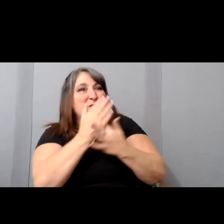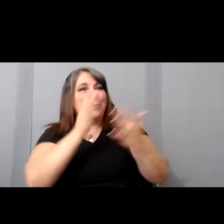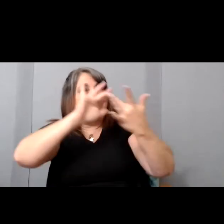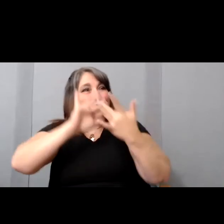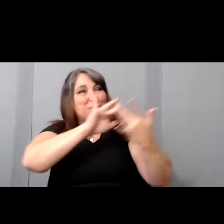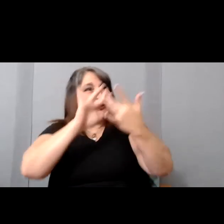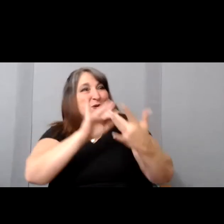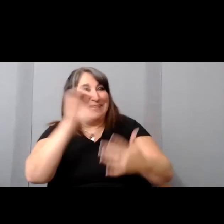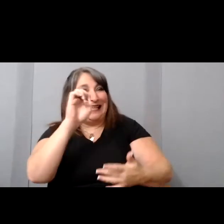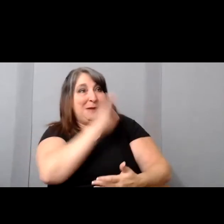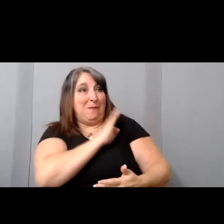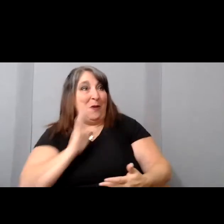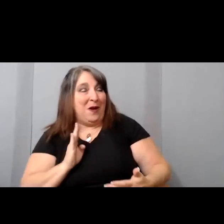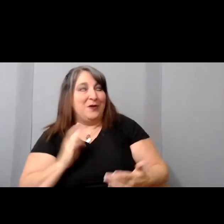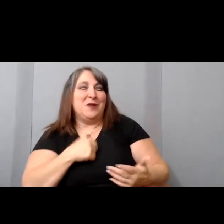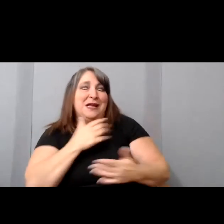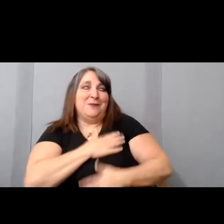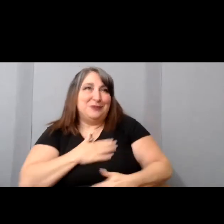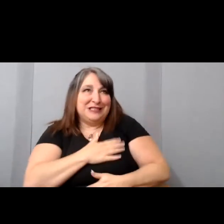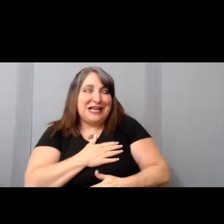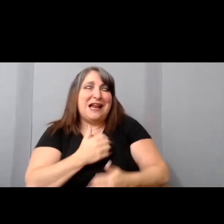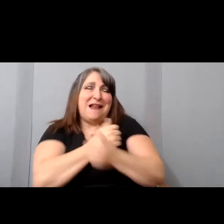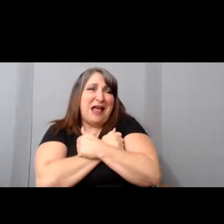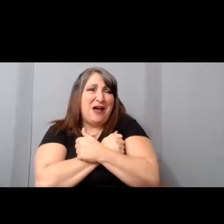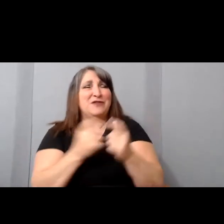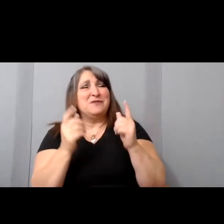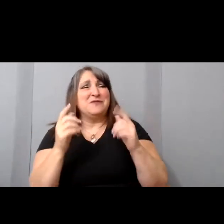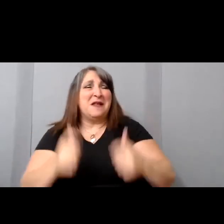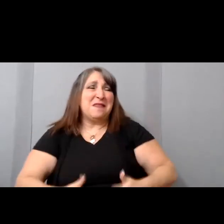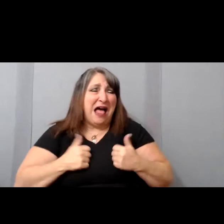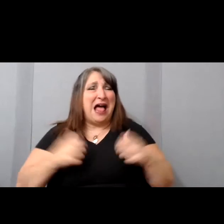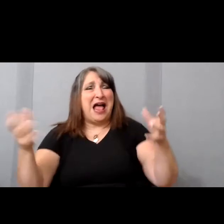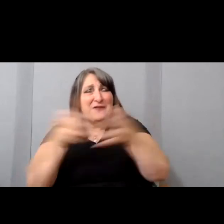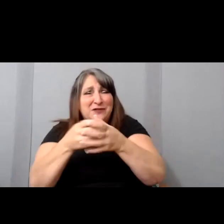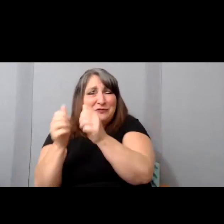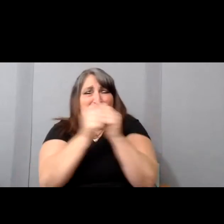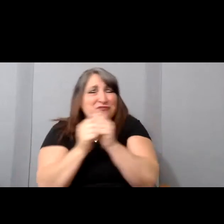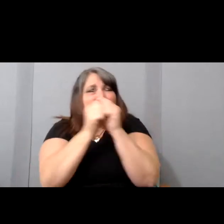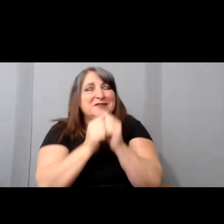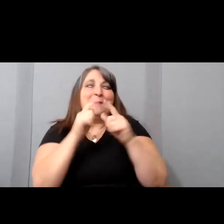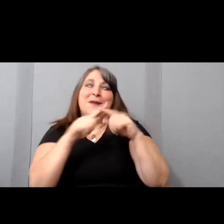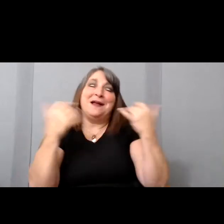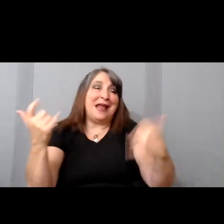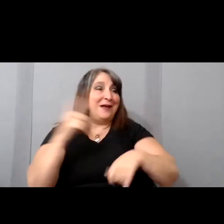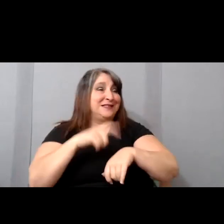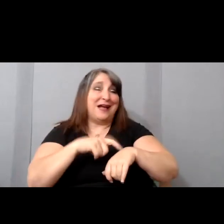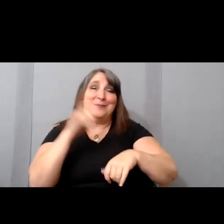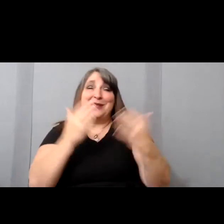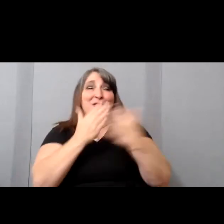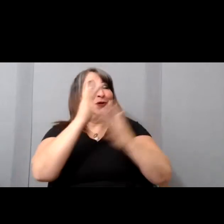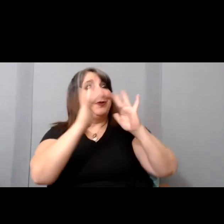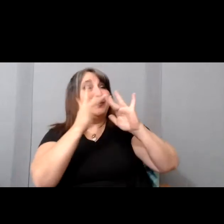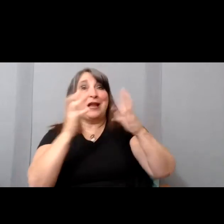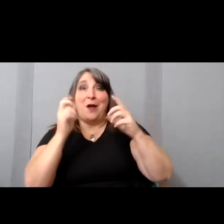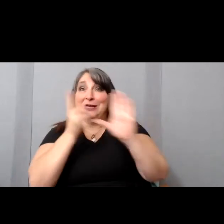We usually appreciate getting together in person, but these are the times that we're living in. And I just want to join the chorus